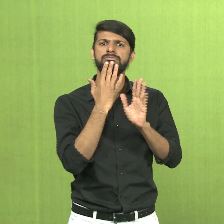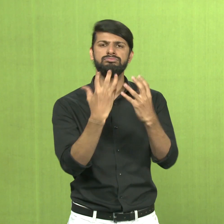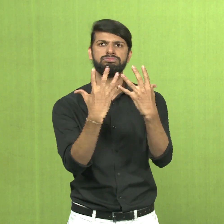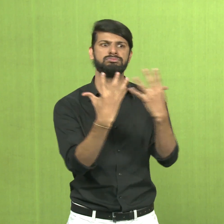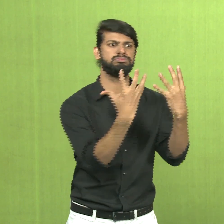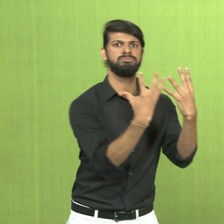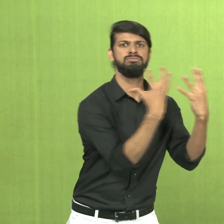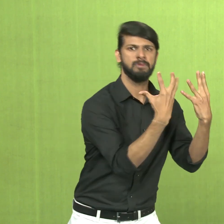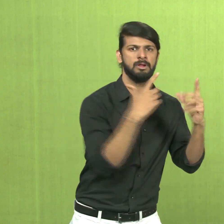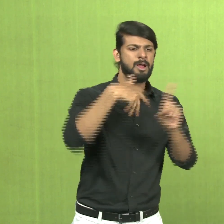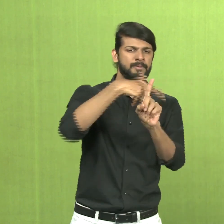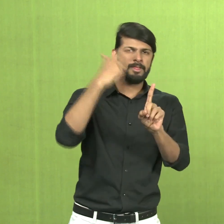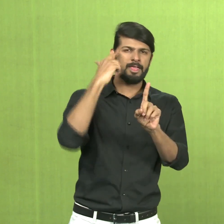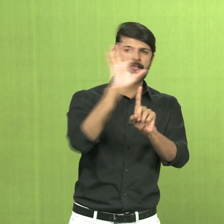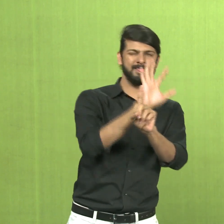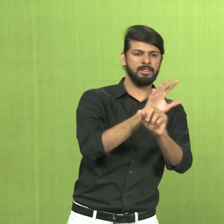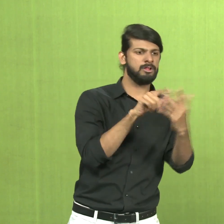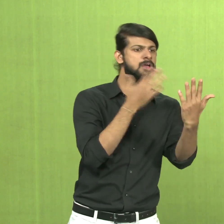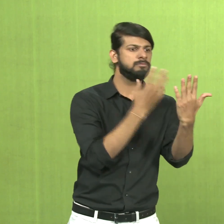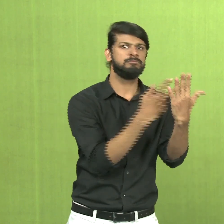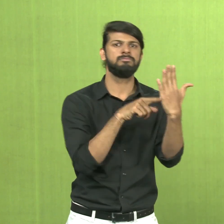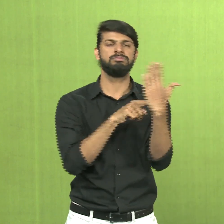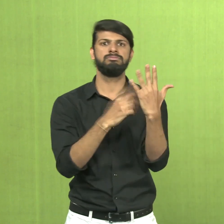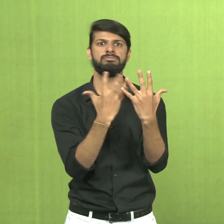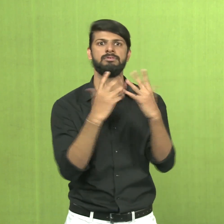out in the painting, very clear.